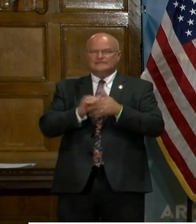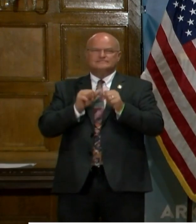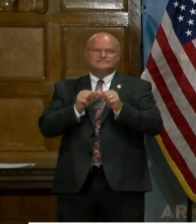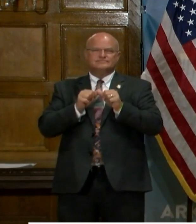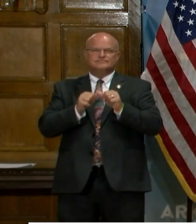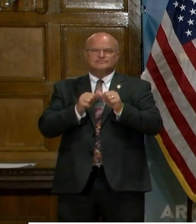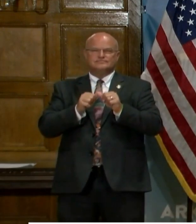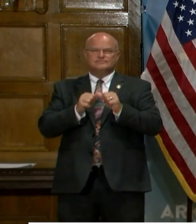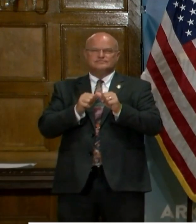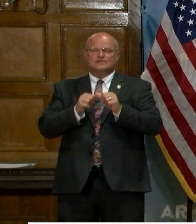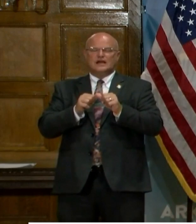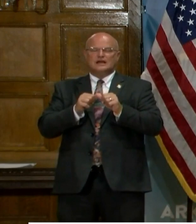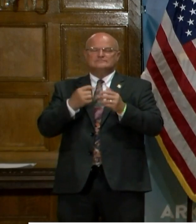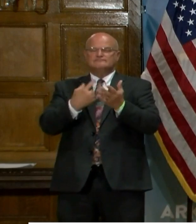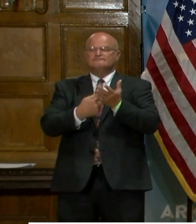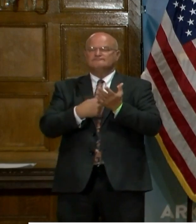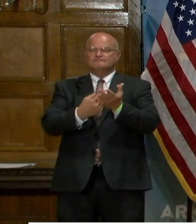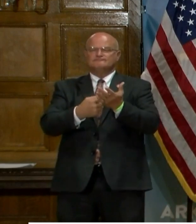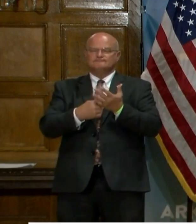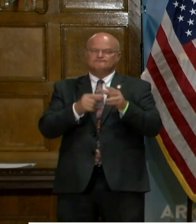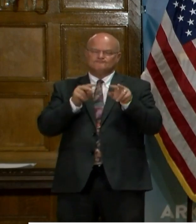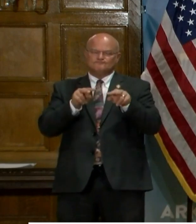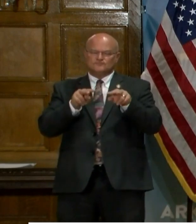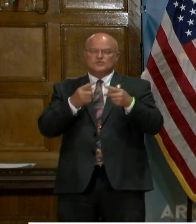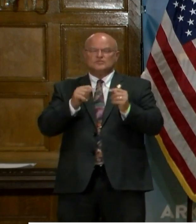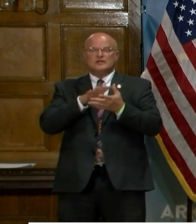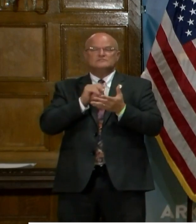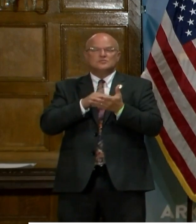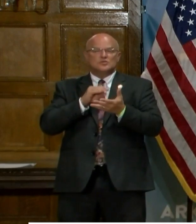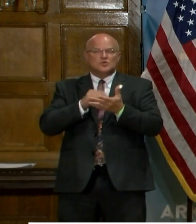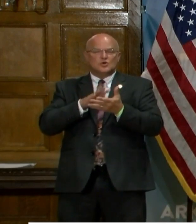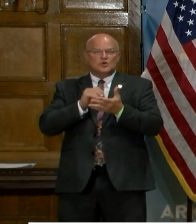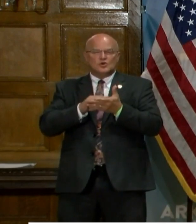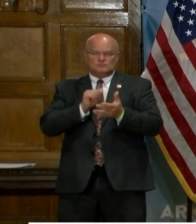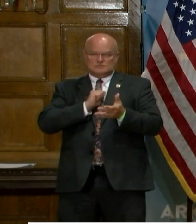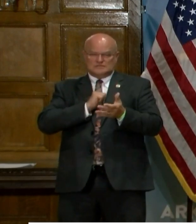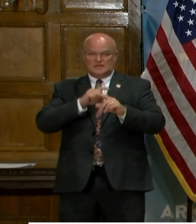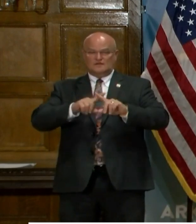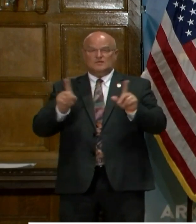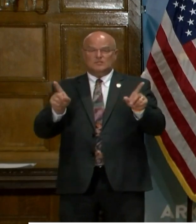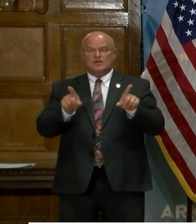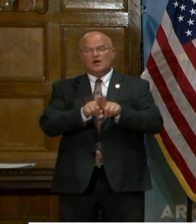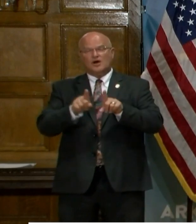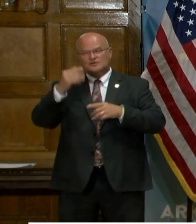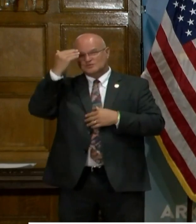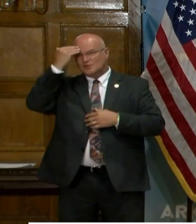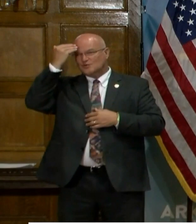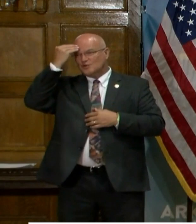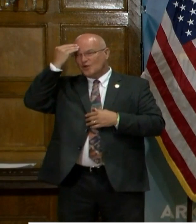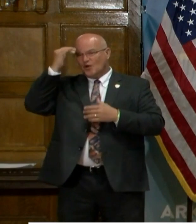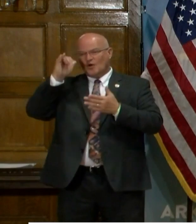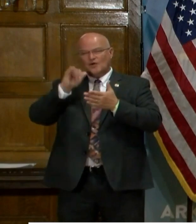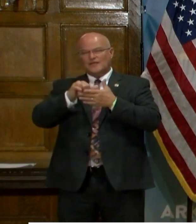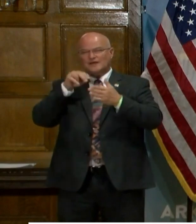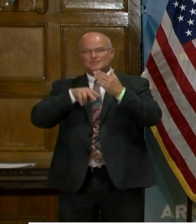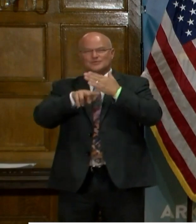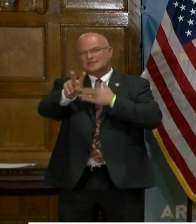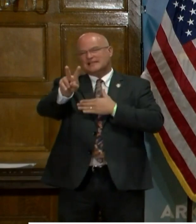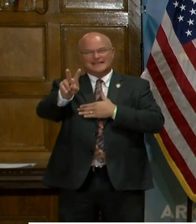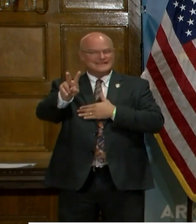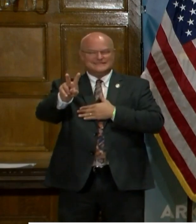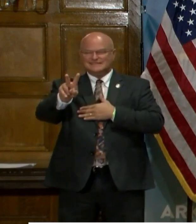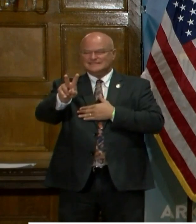an ongoing dialogue. I look at it. I try to learn from it. But I also know that that predictive